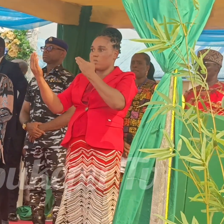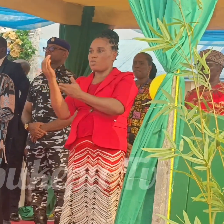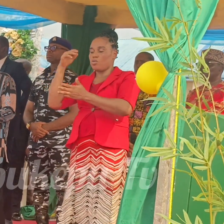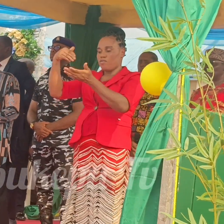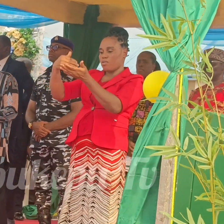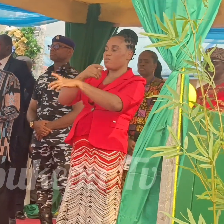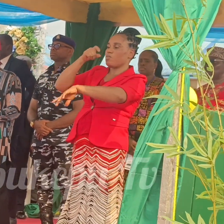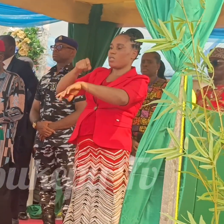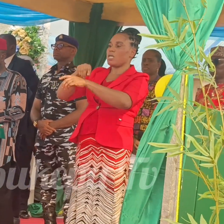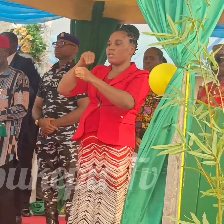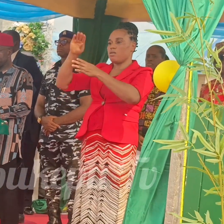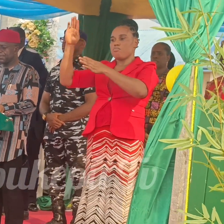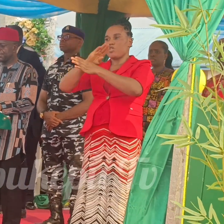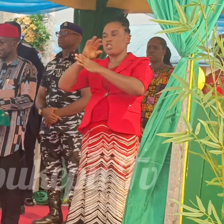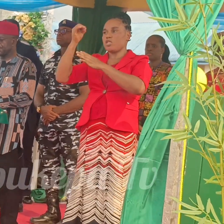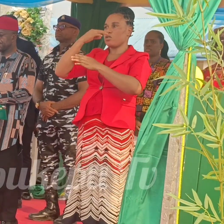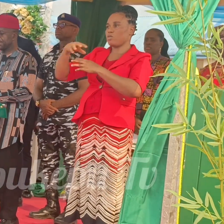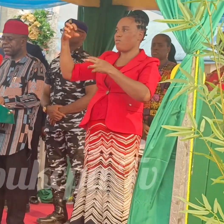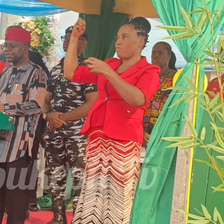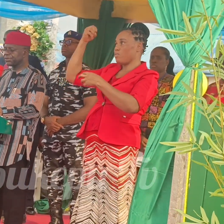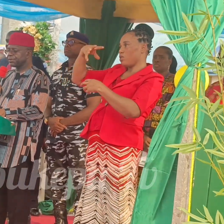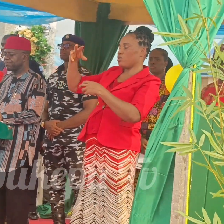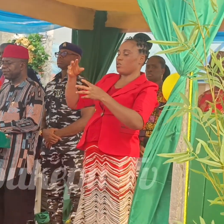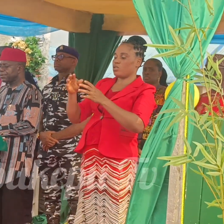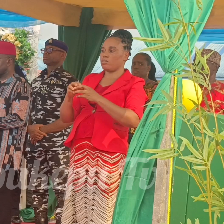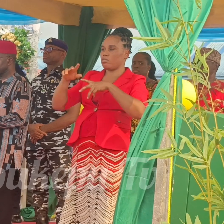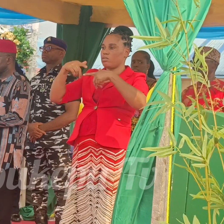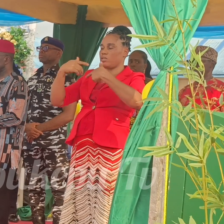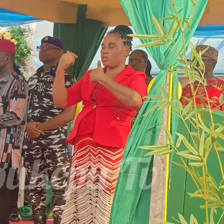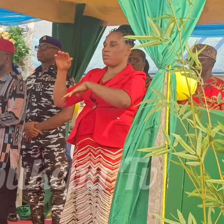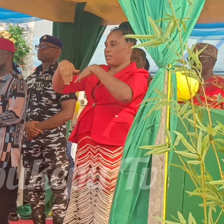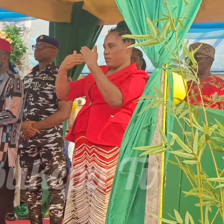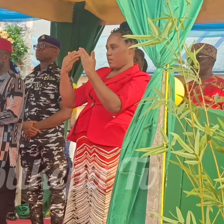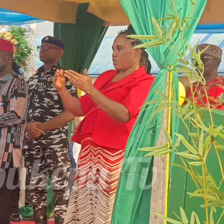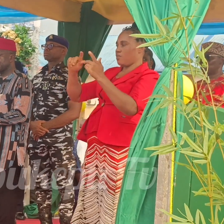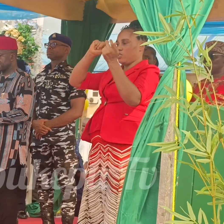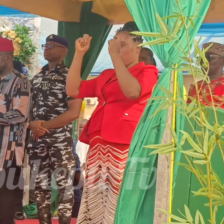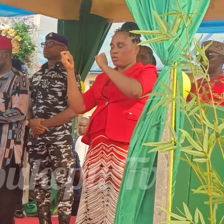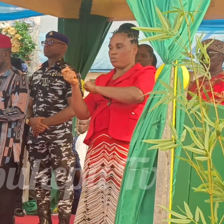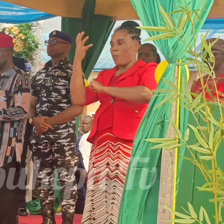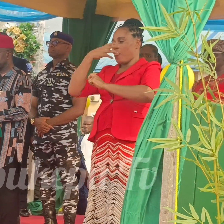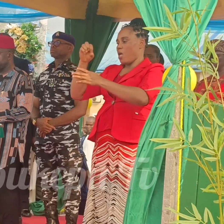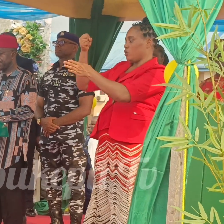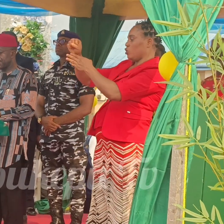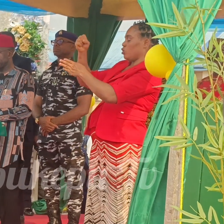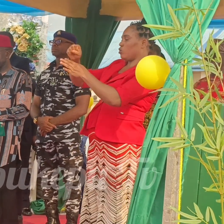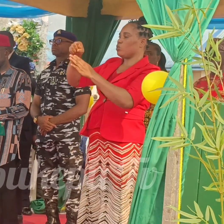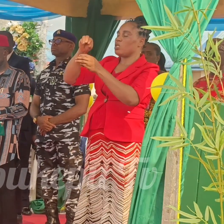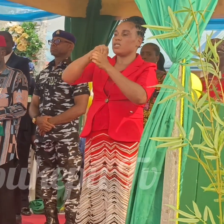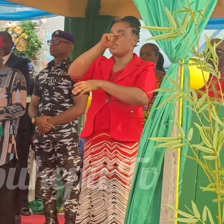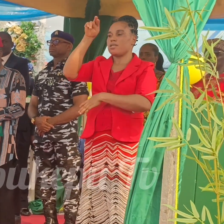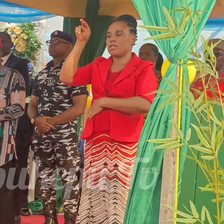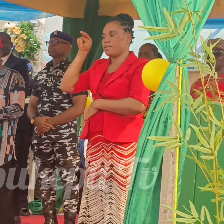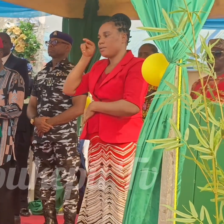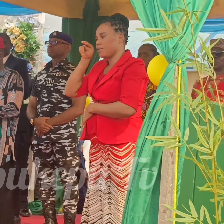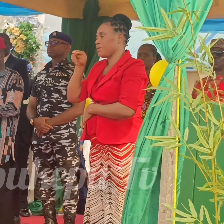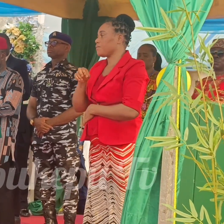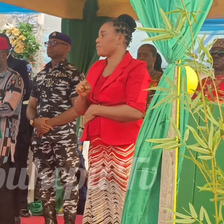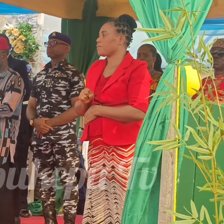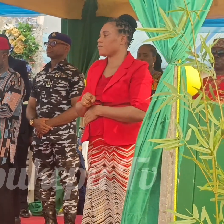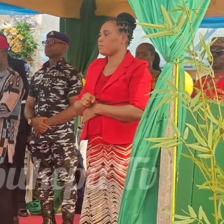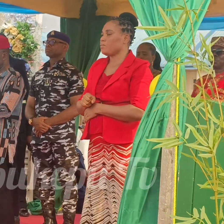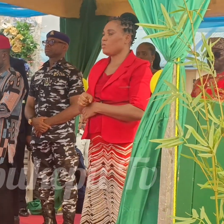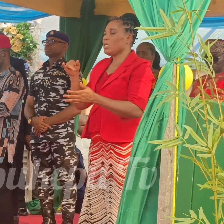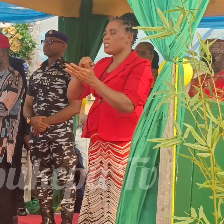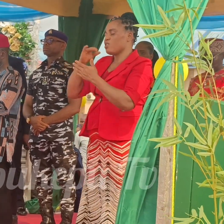era in the business of electricity generation, transmission, and distribution in Nigeria. It